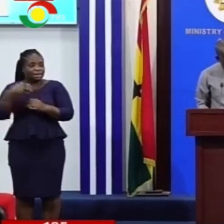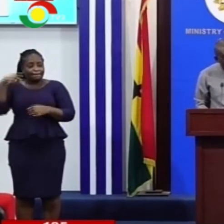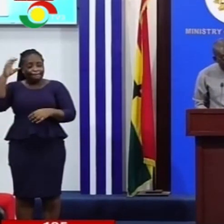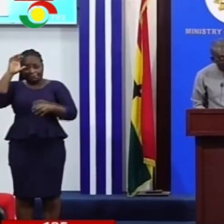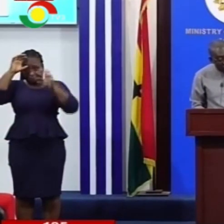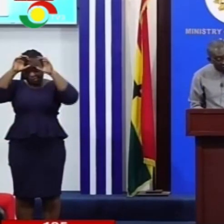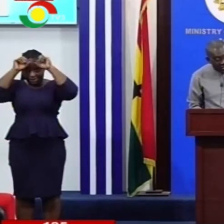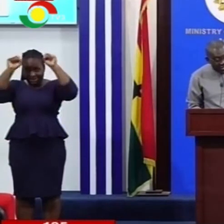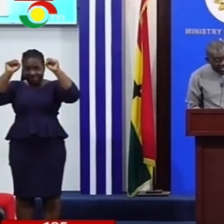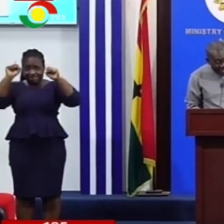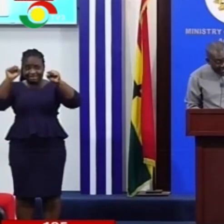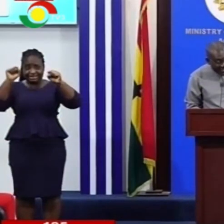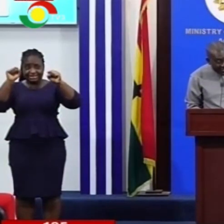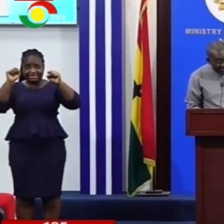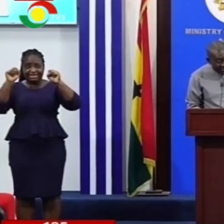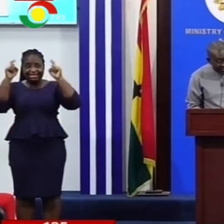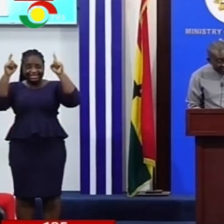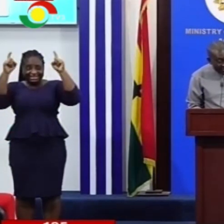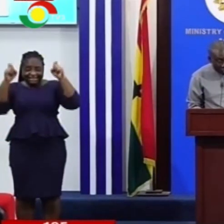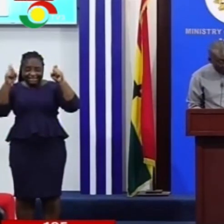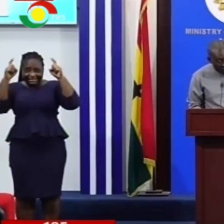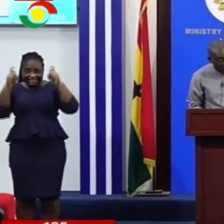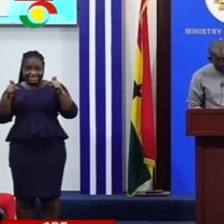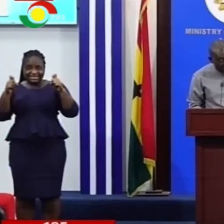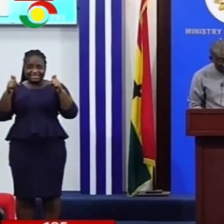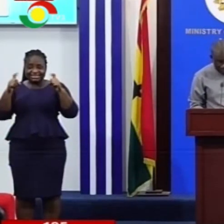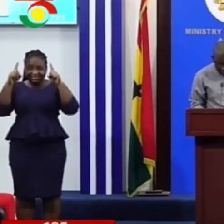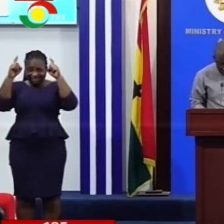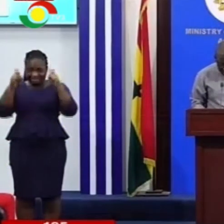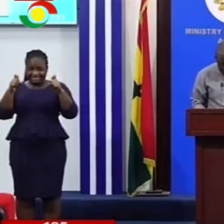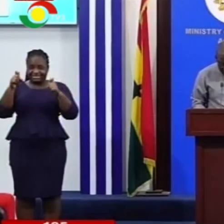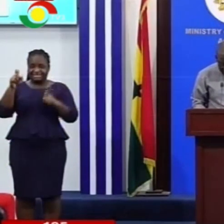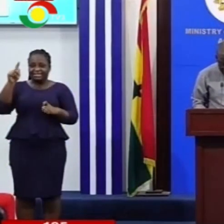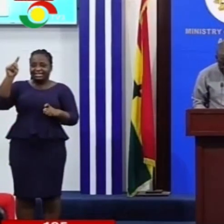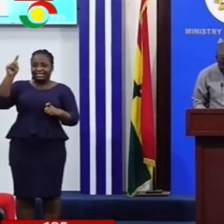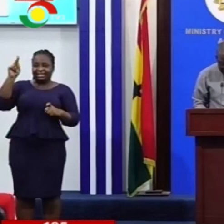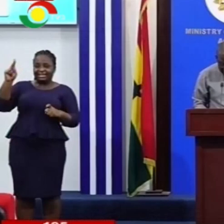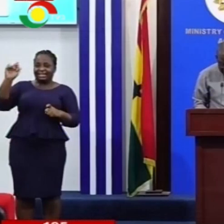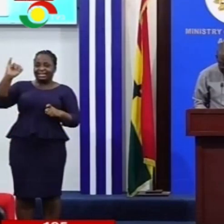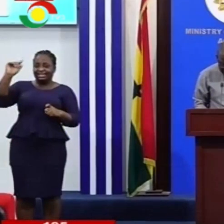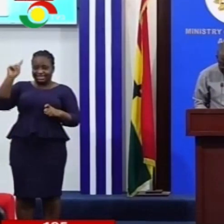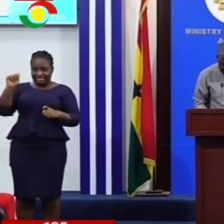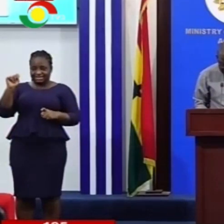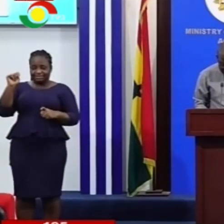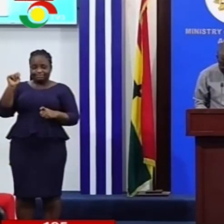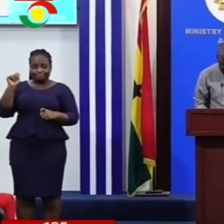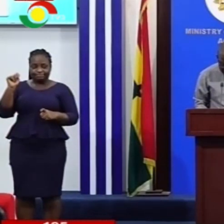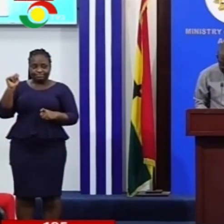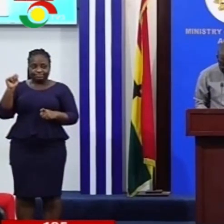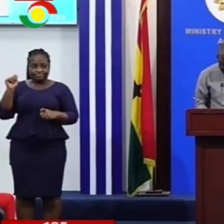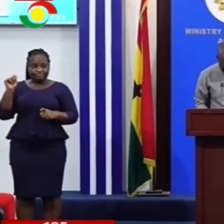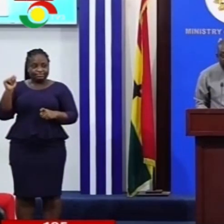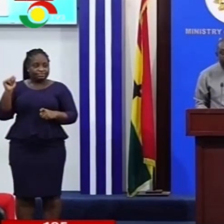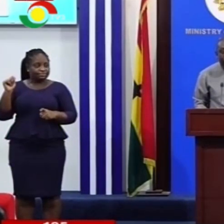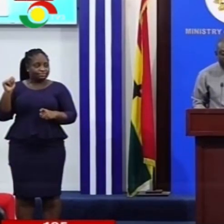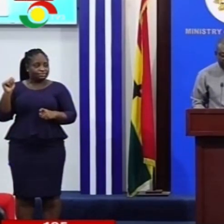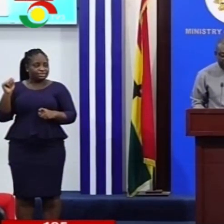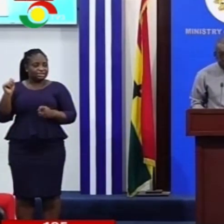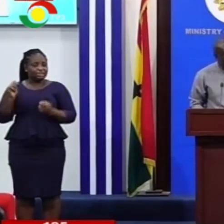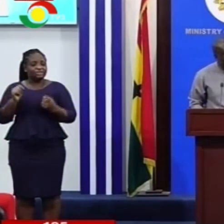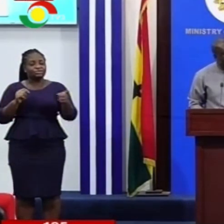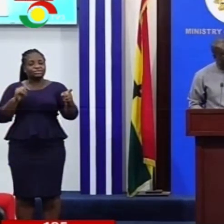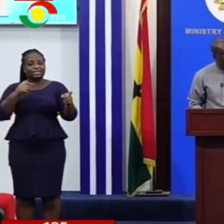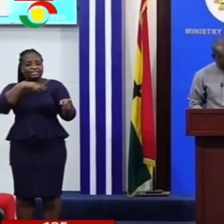to 50,000 test kits. Test kits. Not yes. PPEs. Yes, test kits. Okay, 50,000 test kits. Test kits, yes. Yeah. And then to the